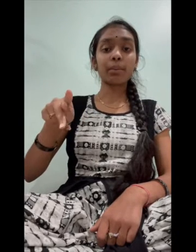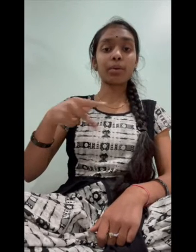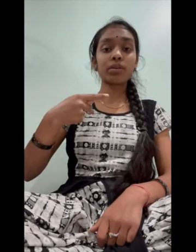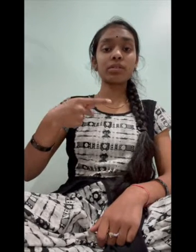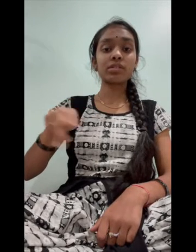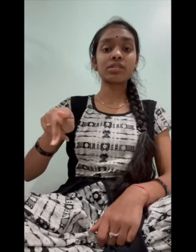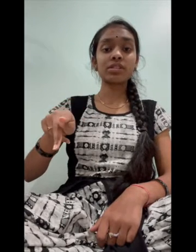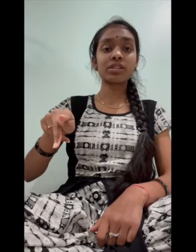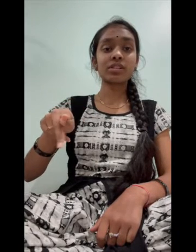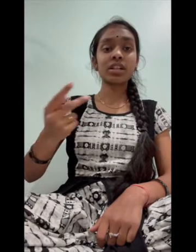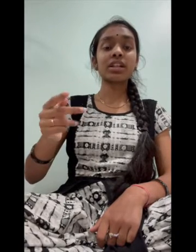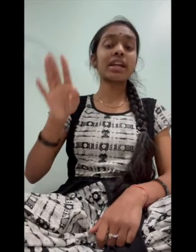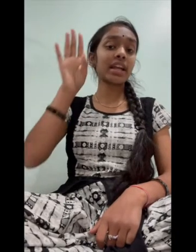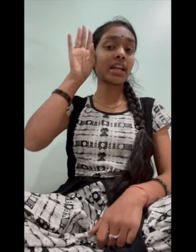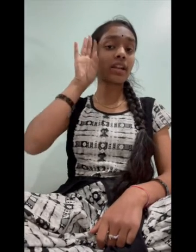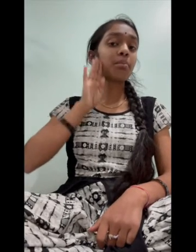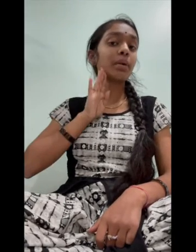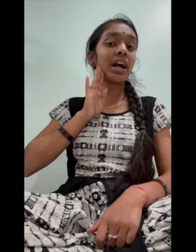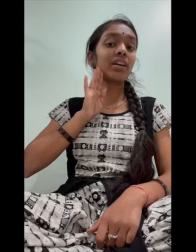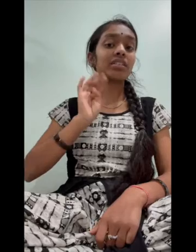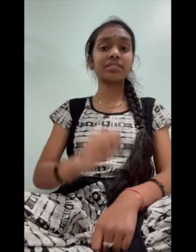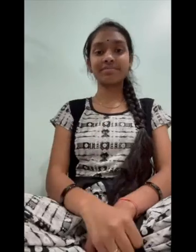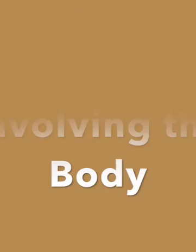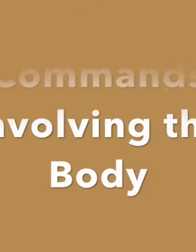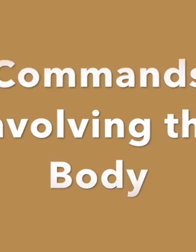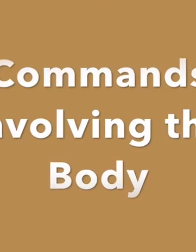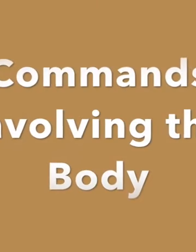purple, and brown.